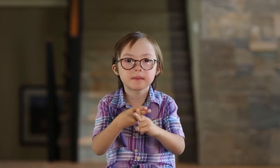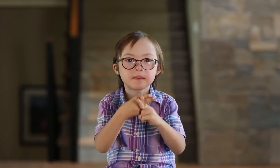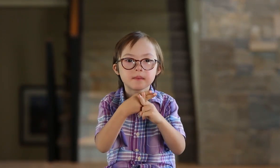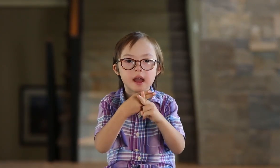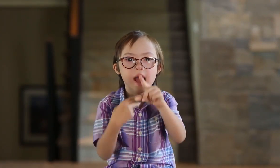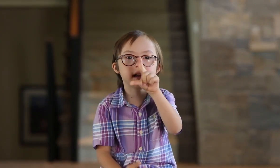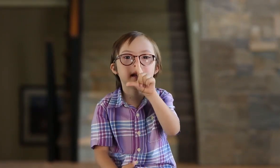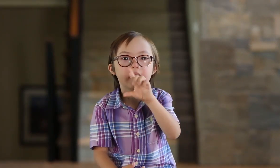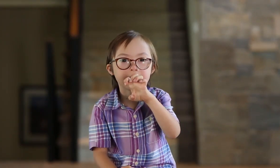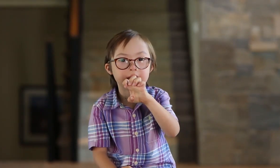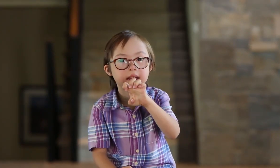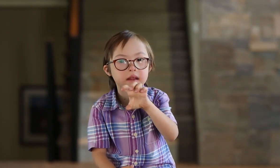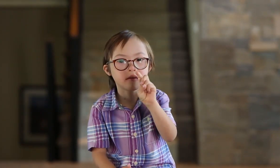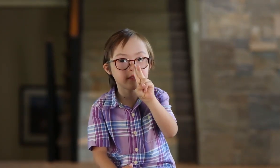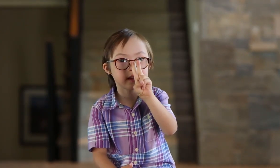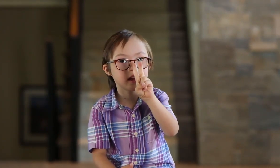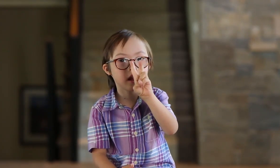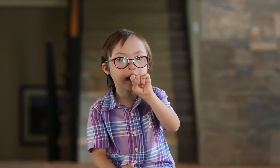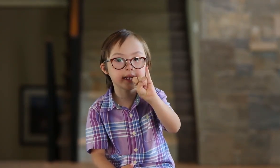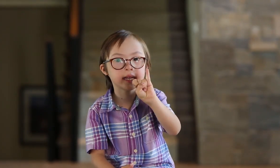Me name Levin.